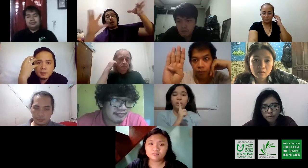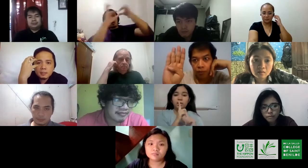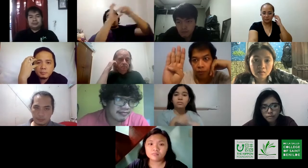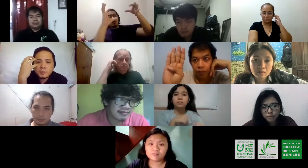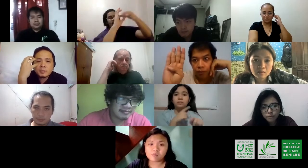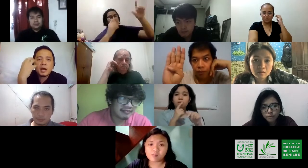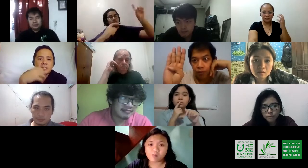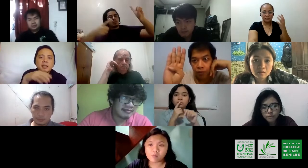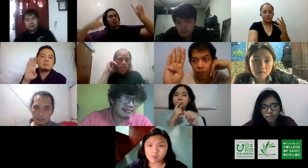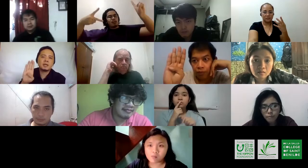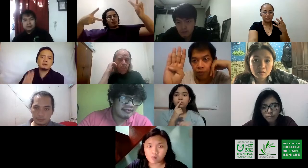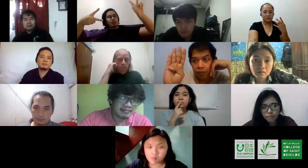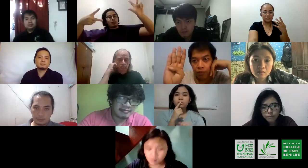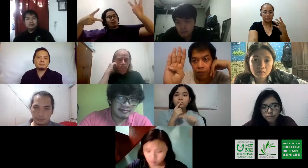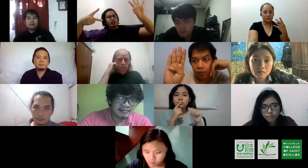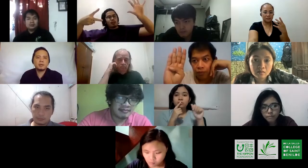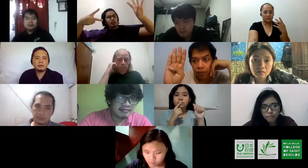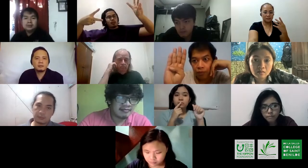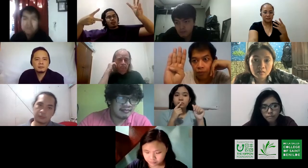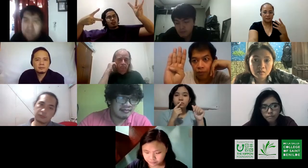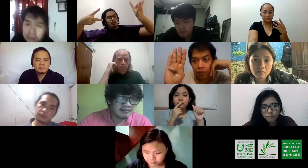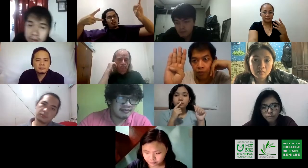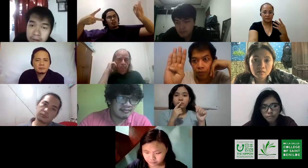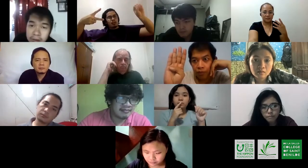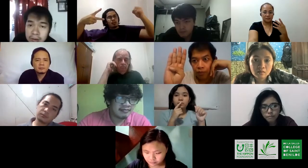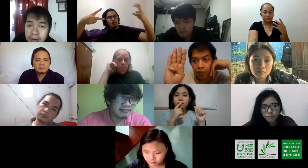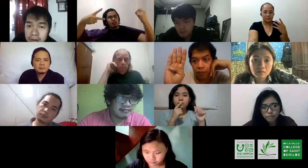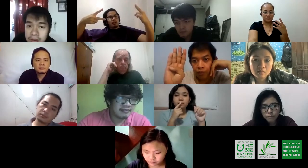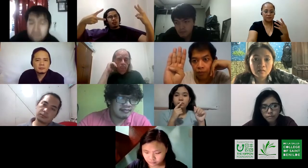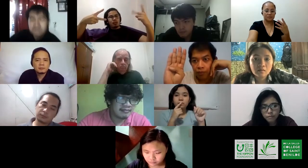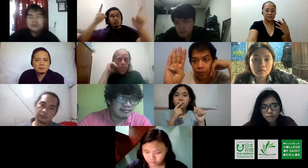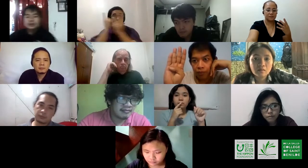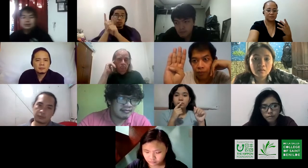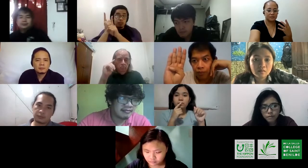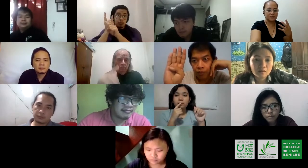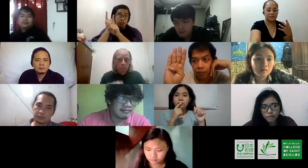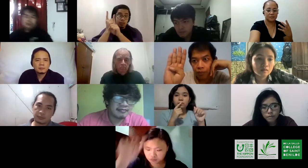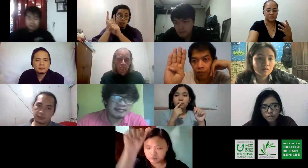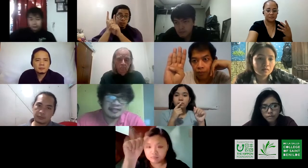is saying B. B.